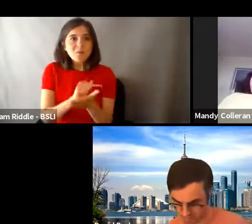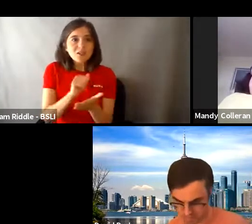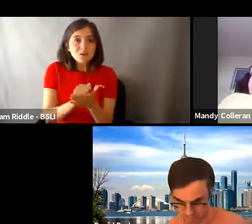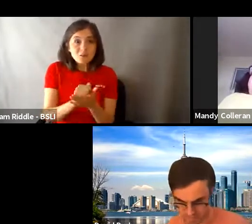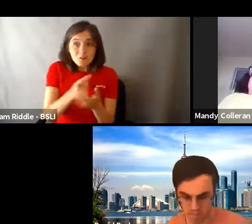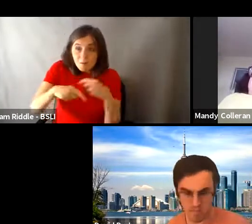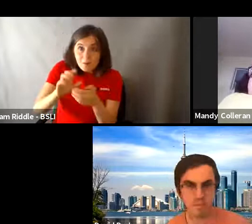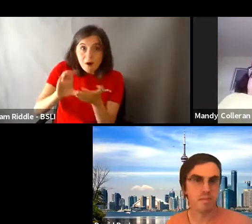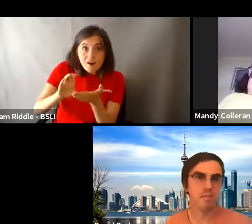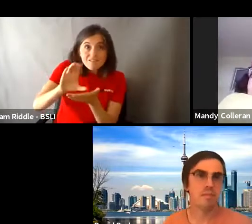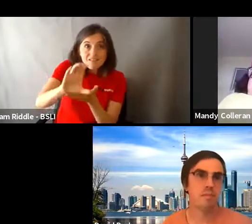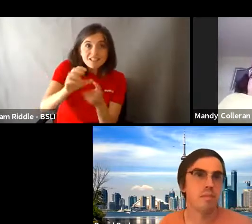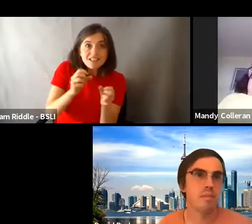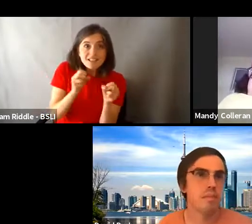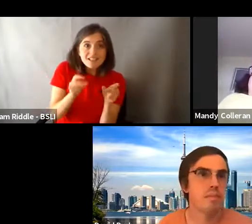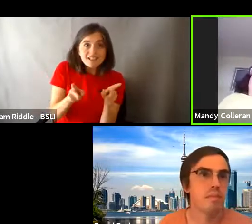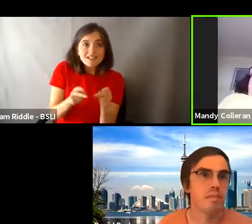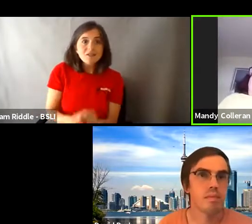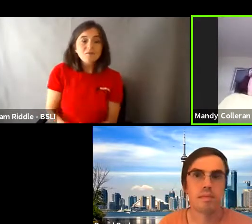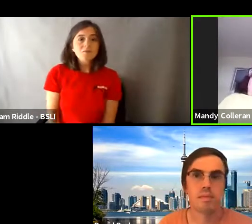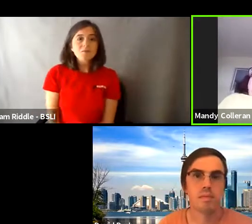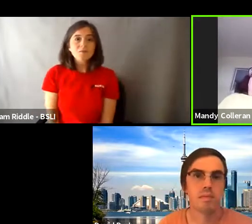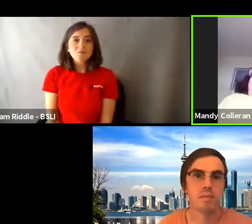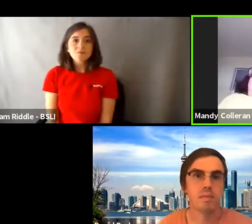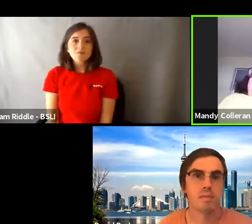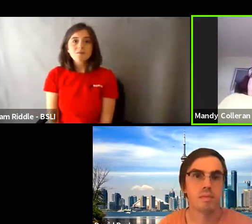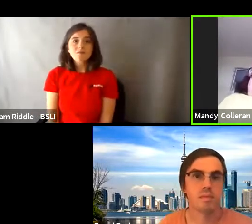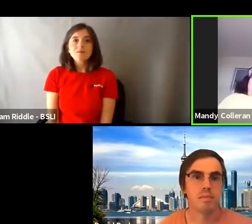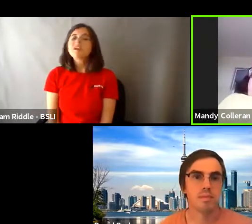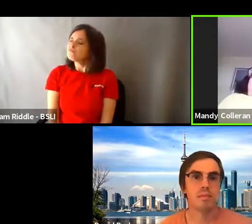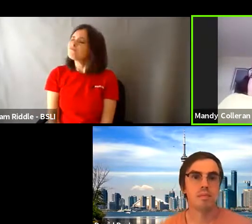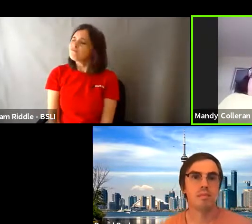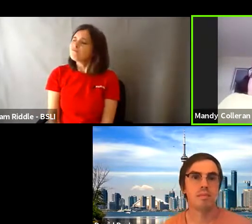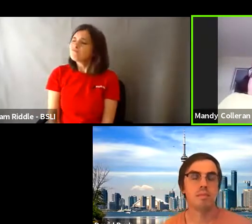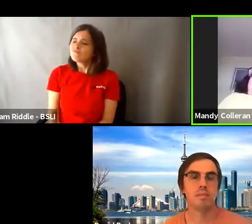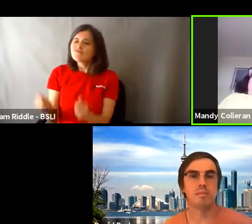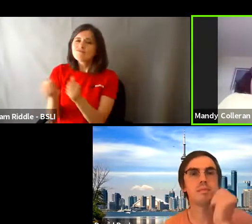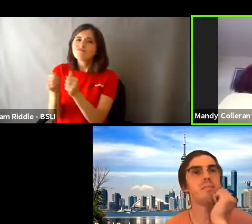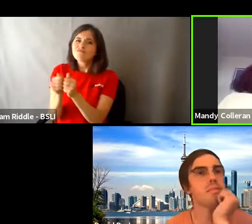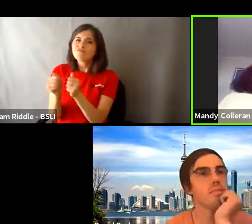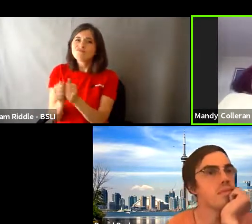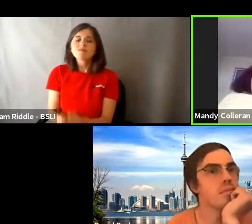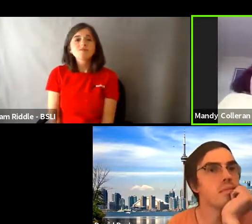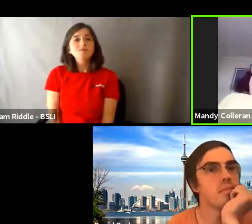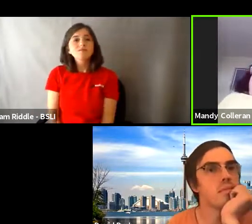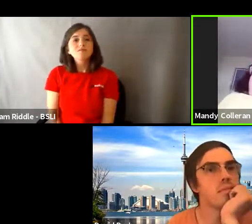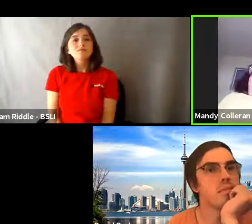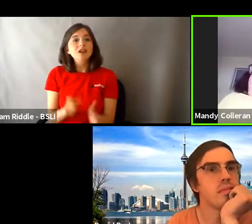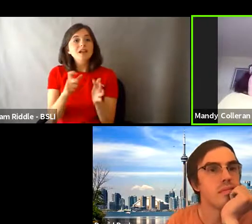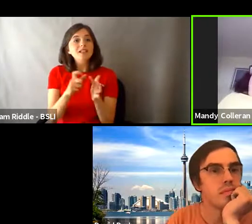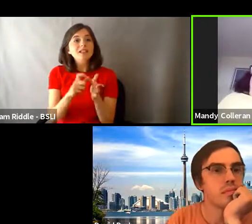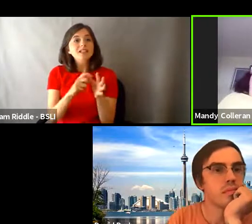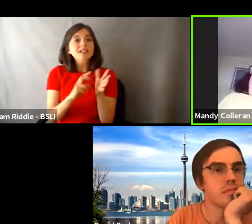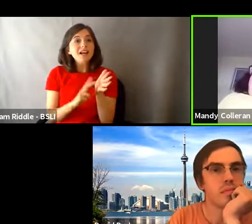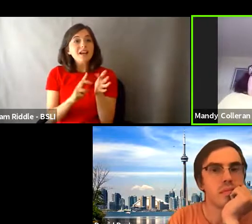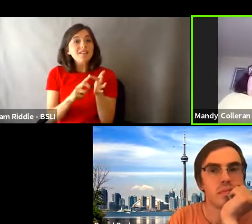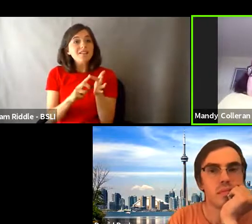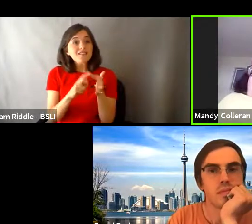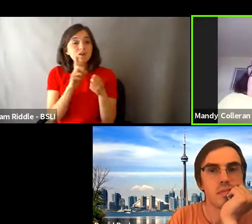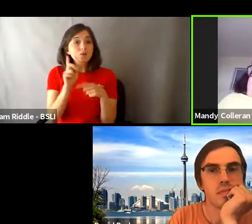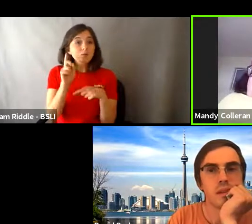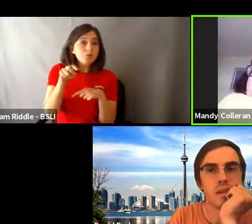in the system. I think that's right, Matt, absolutely. Dave, would you like to add any